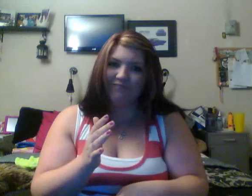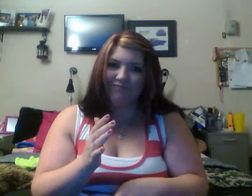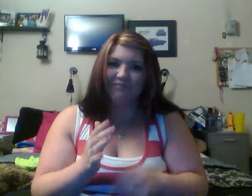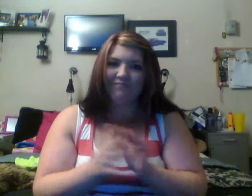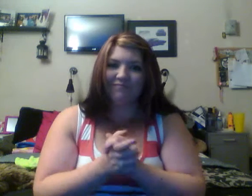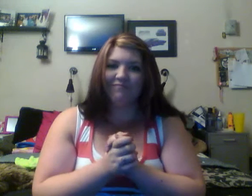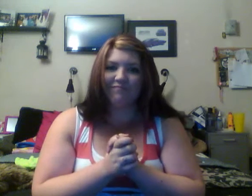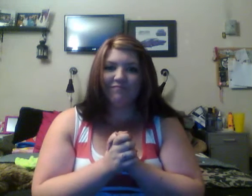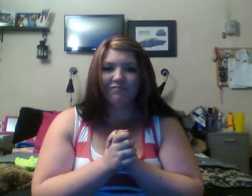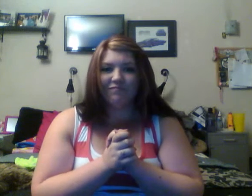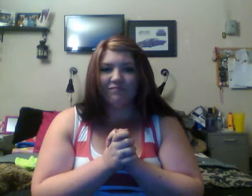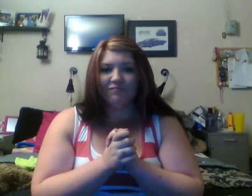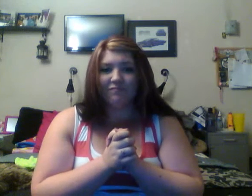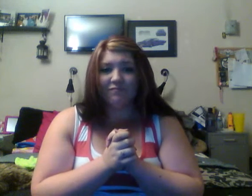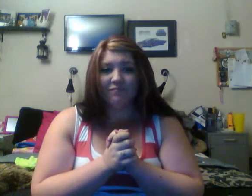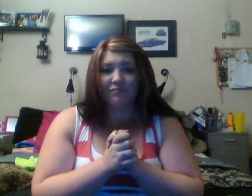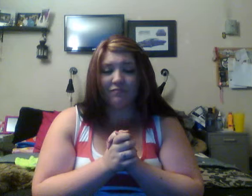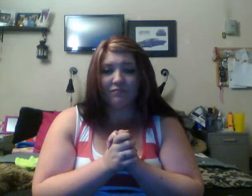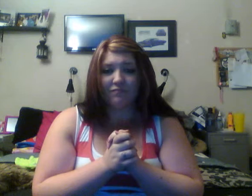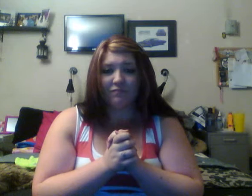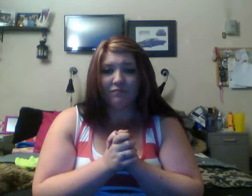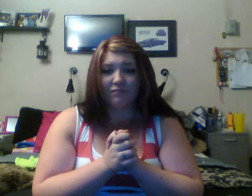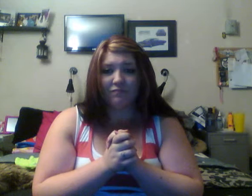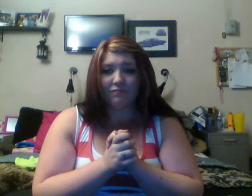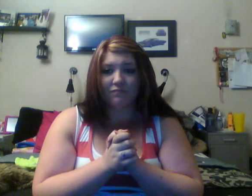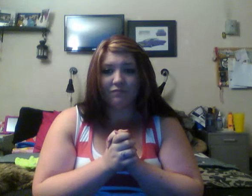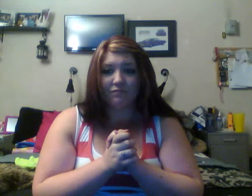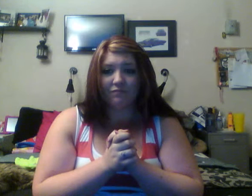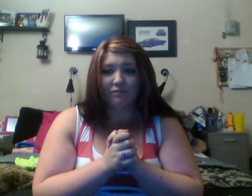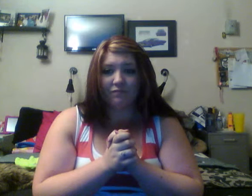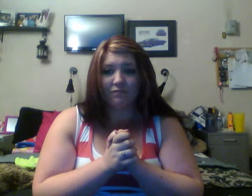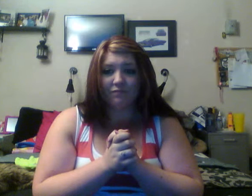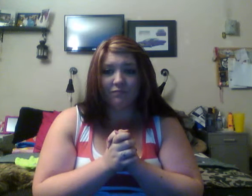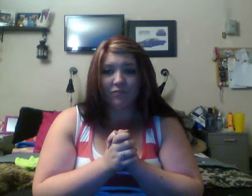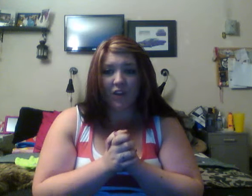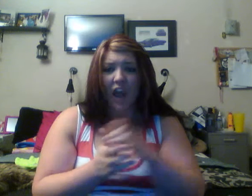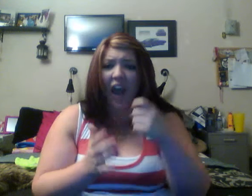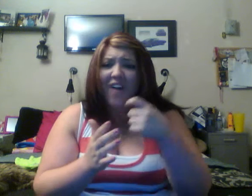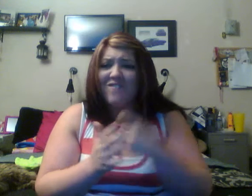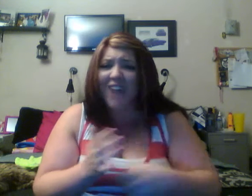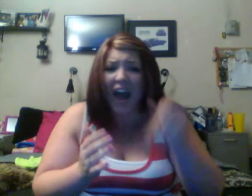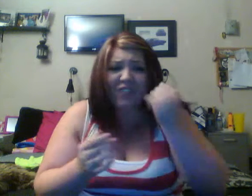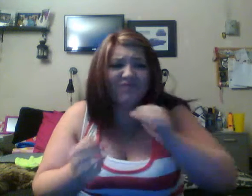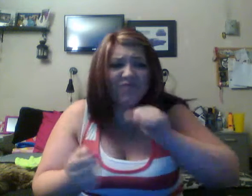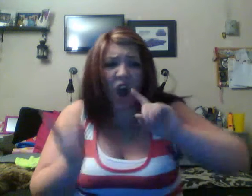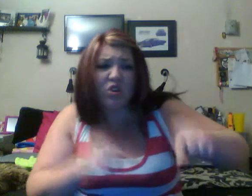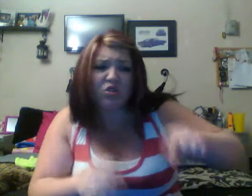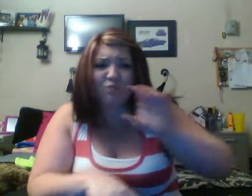fine. You were even fined for not being in church on Sunday. And should you